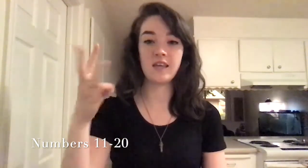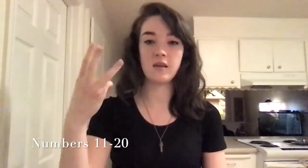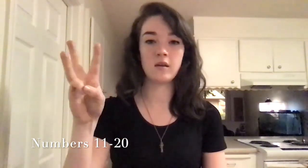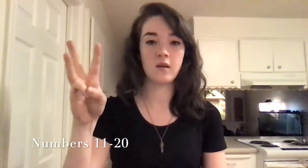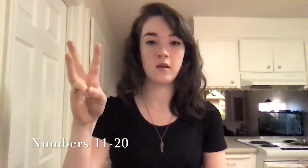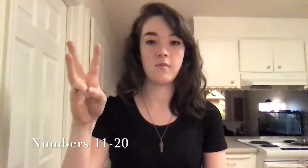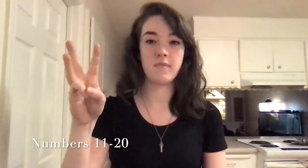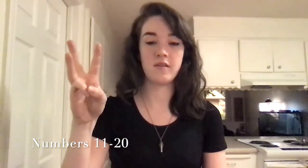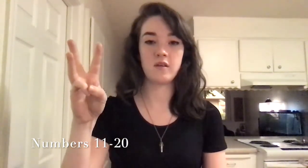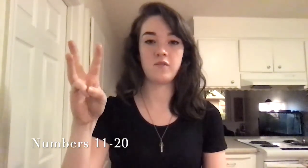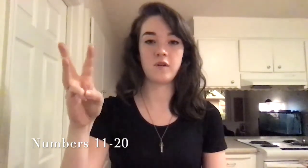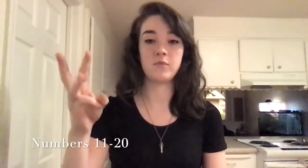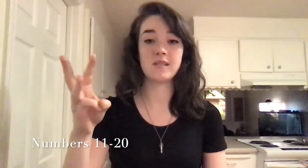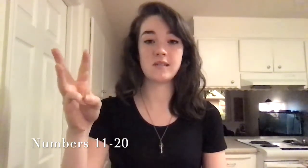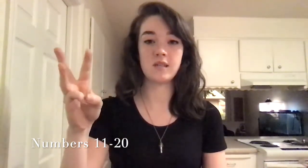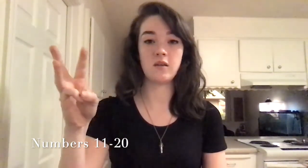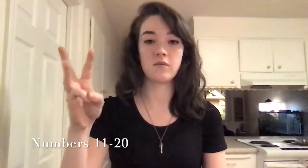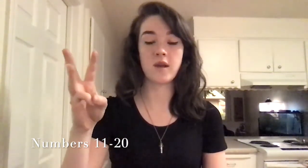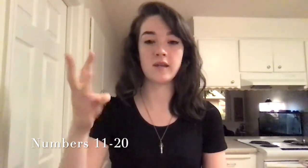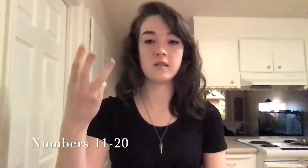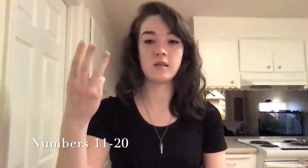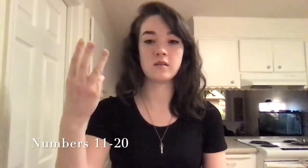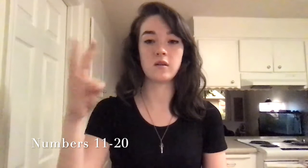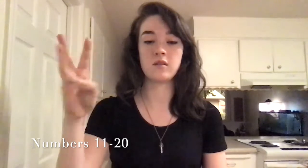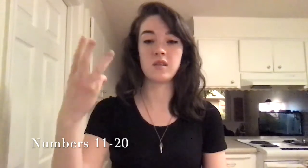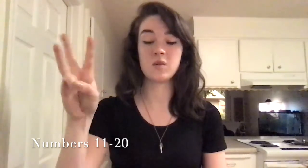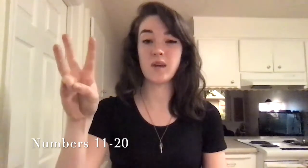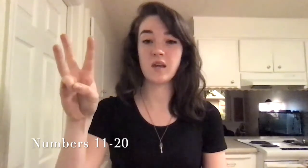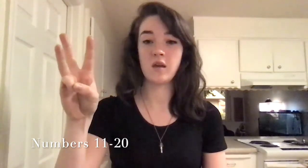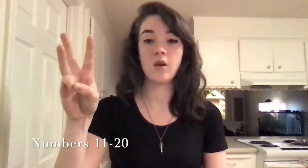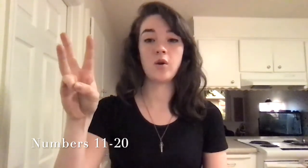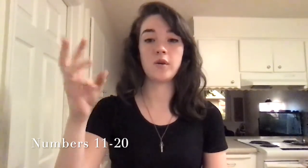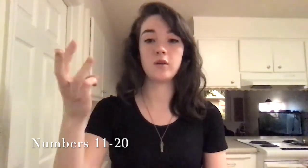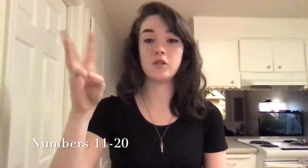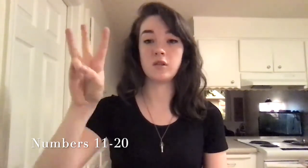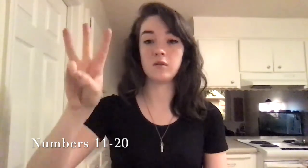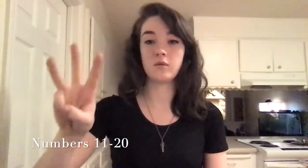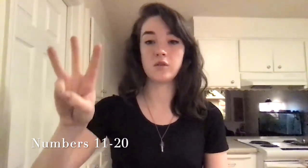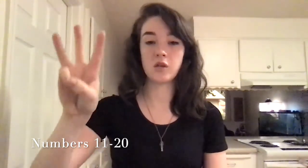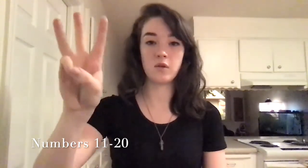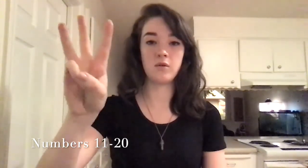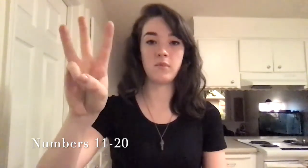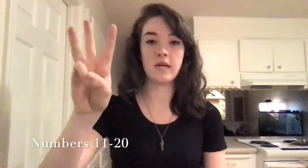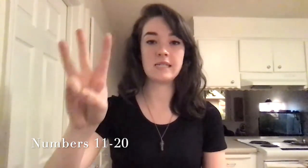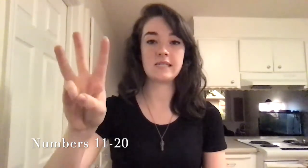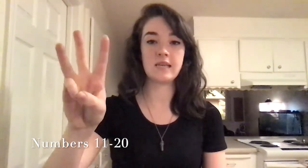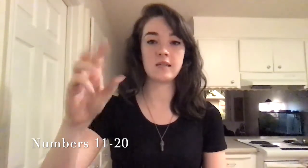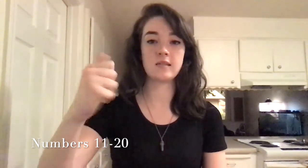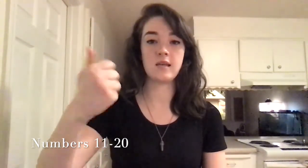flicking method for number 16 through 19. So you could do it this way, or you could do show the number 6 and